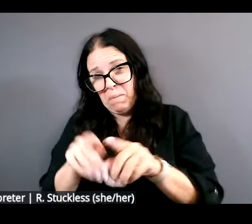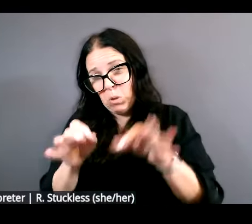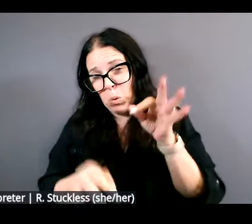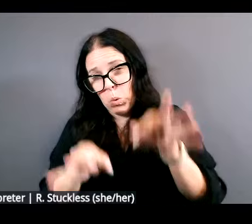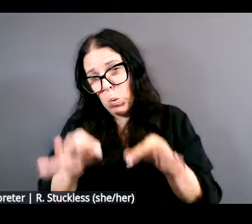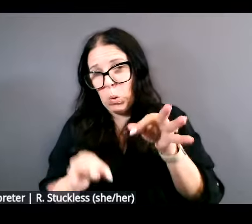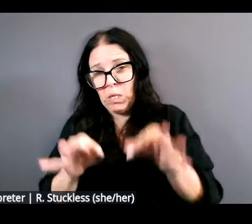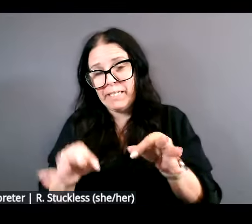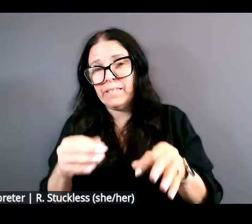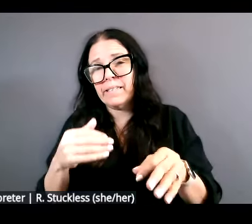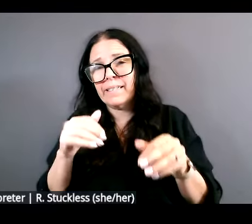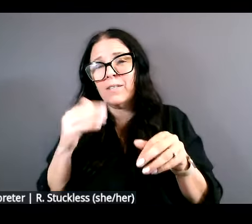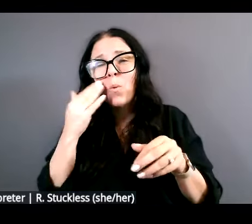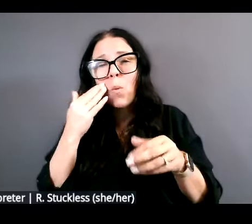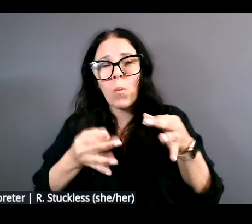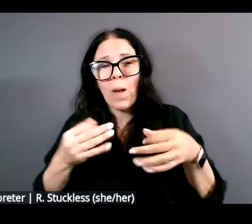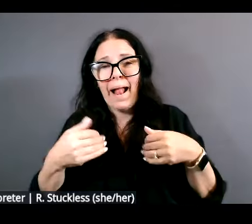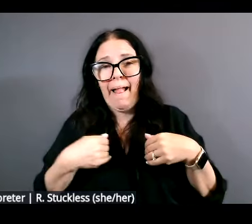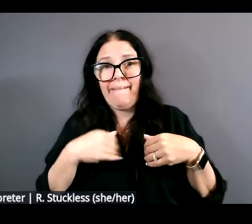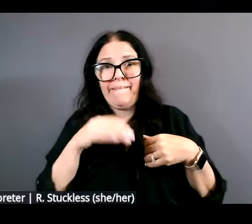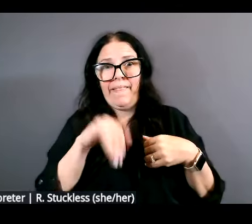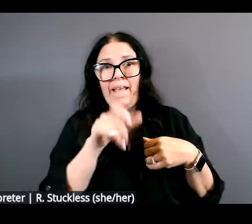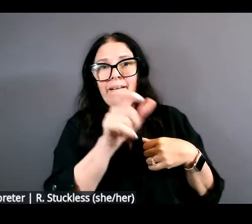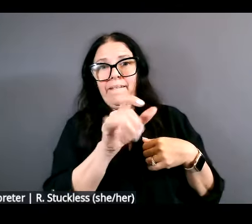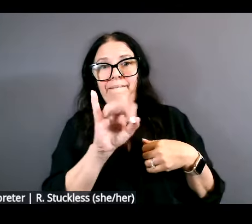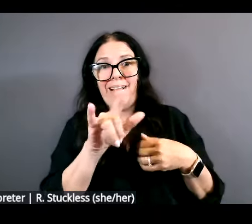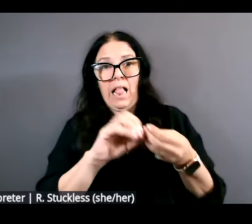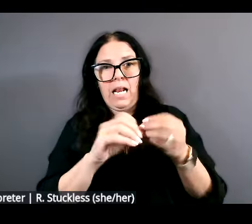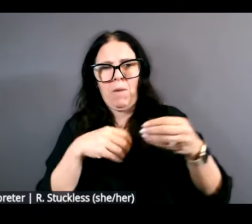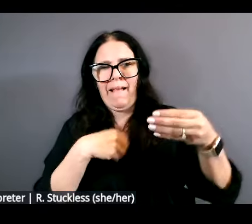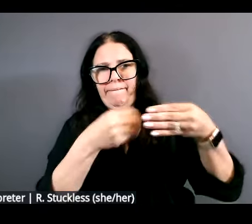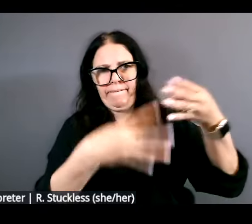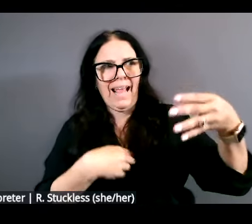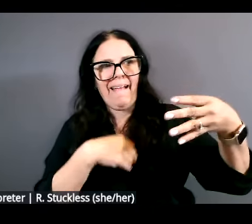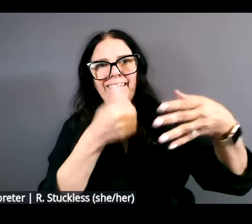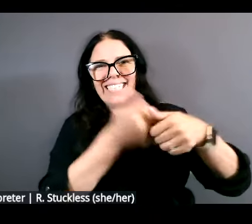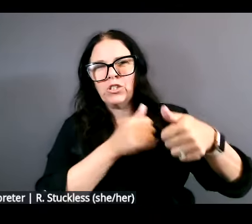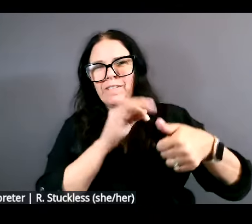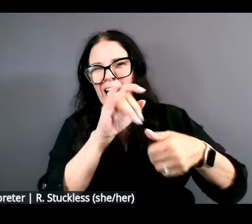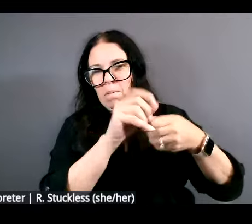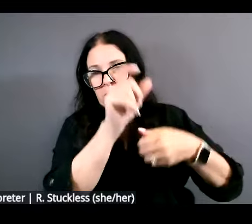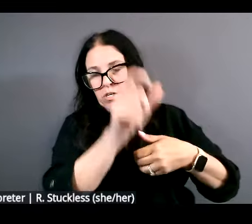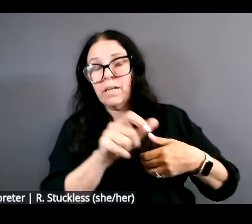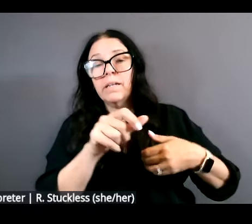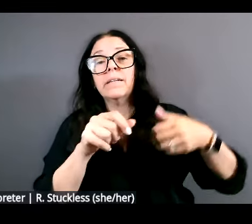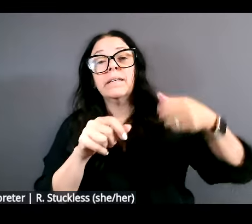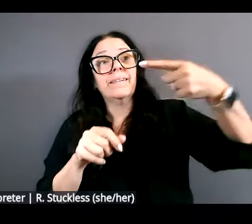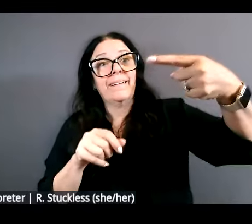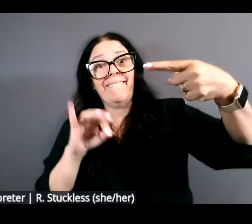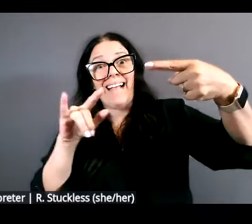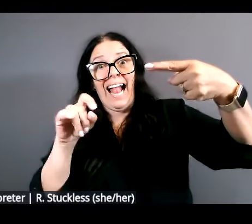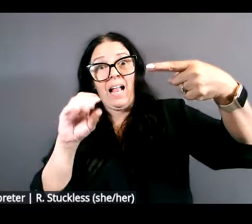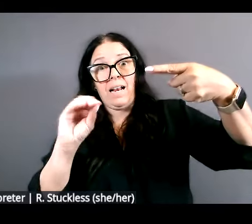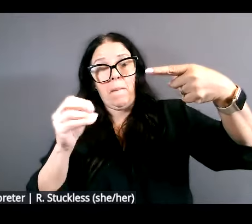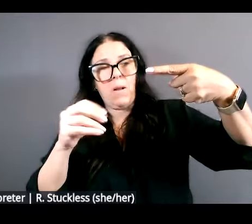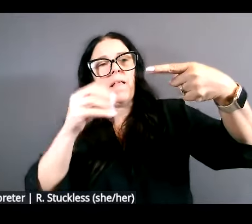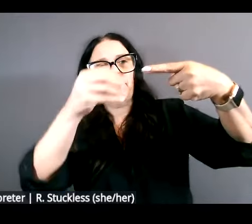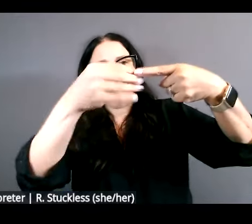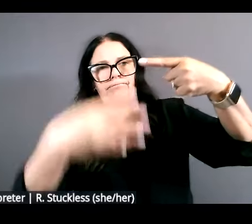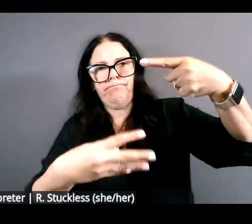petition drive. Here's the petitions that were filed. They're accessible this way. Here's the challenge. Here's the response. And people can find it in one place. That would be a big